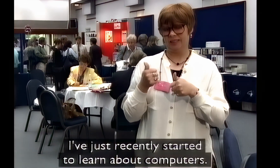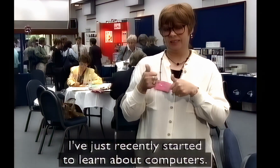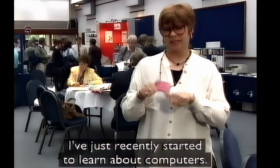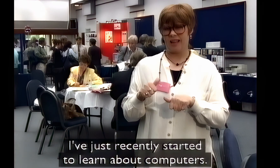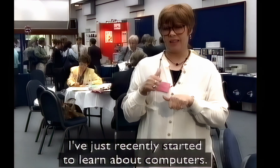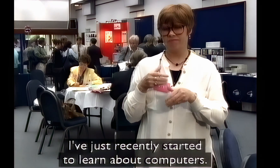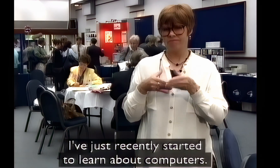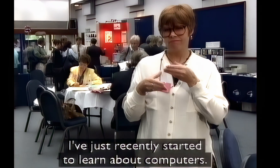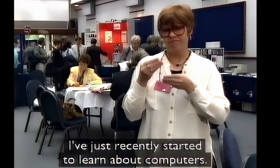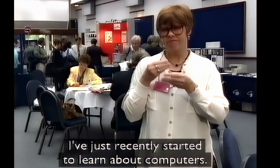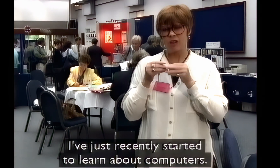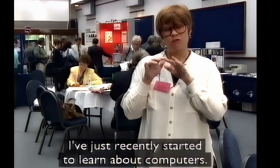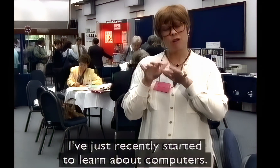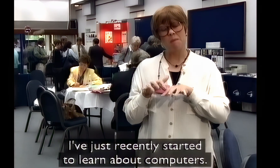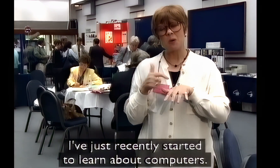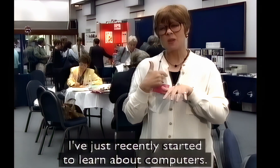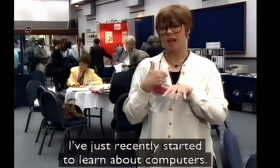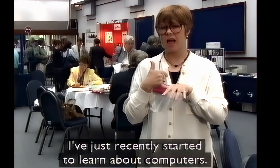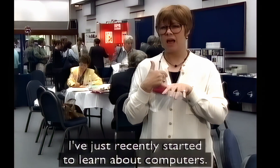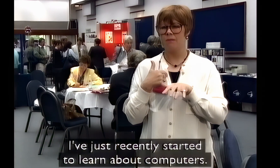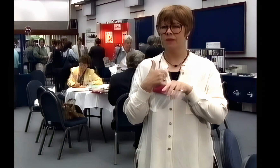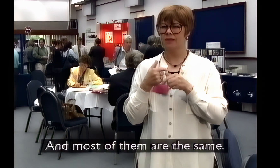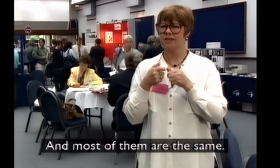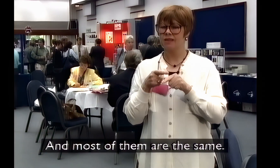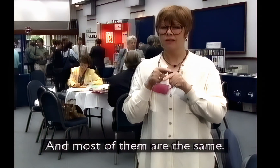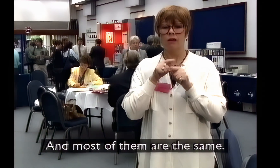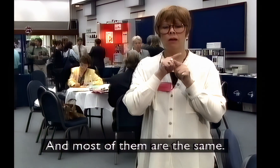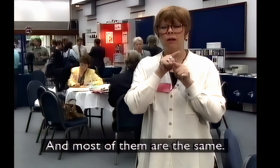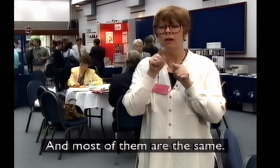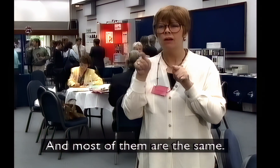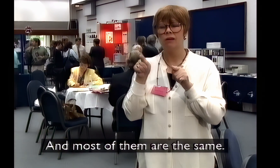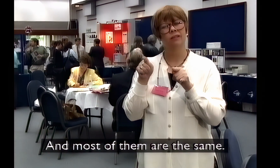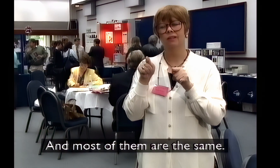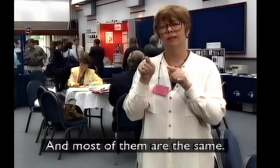I've just recently started to learn about computers, and most of them are the same.